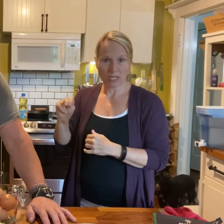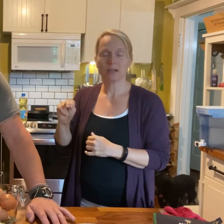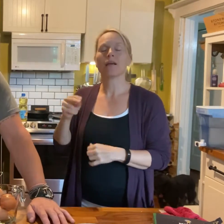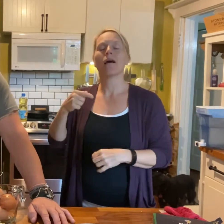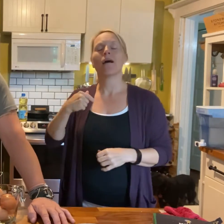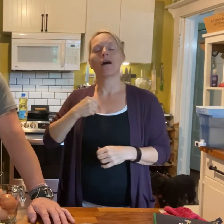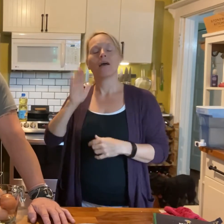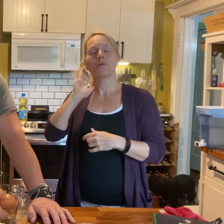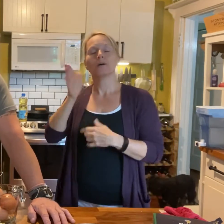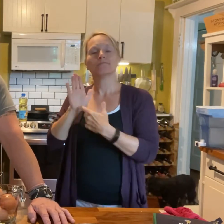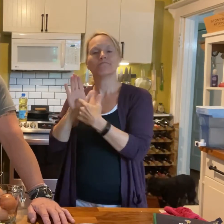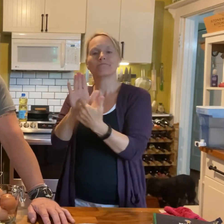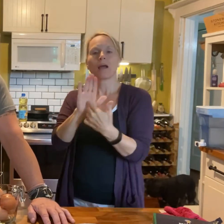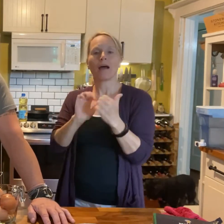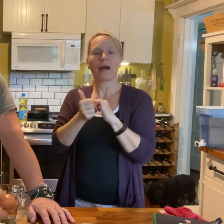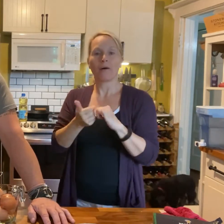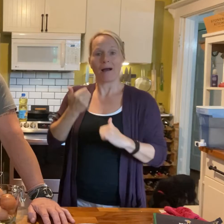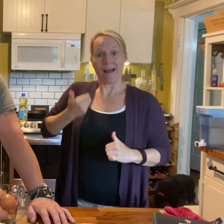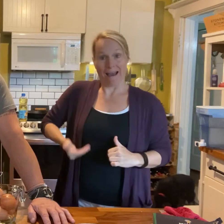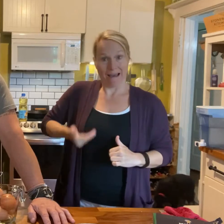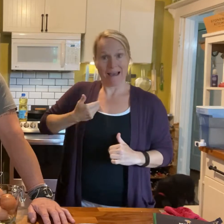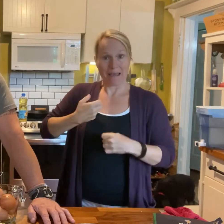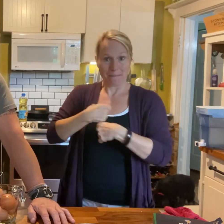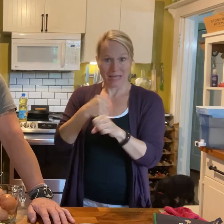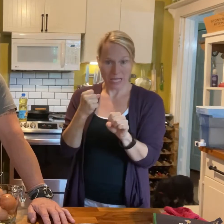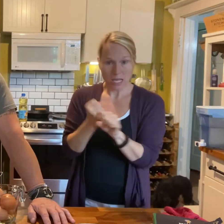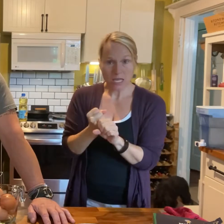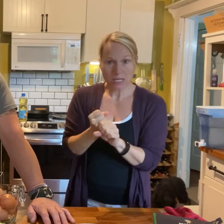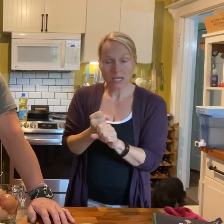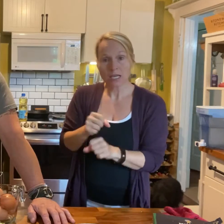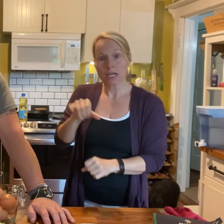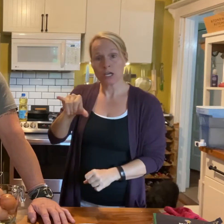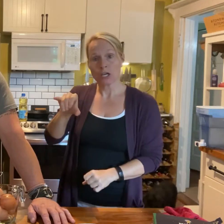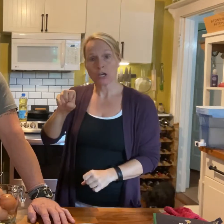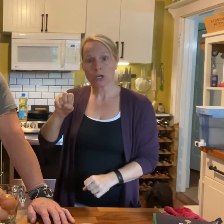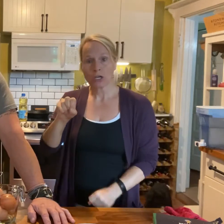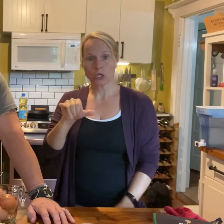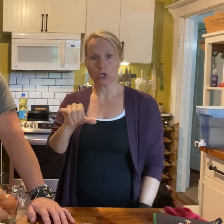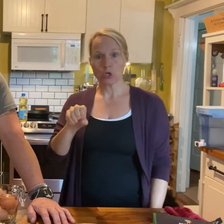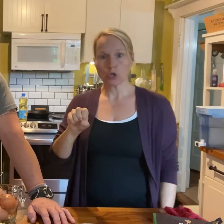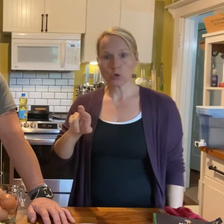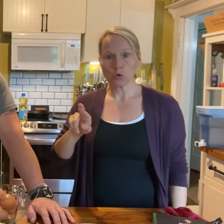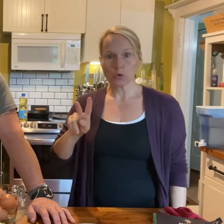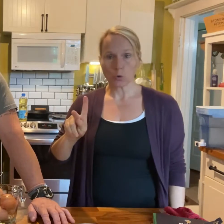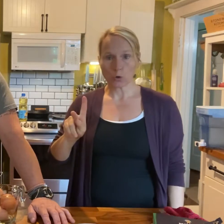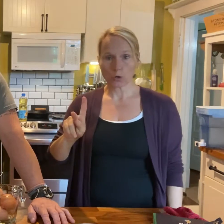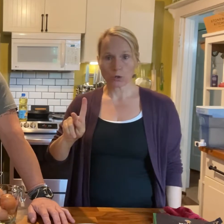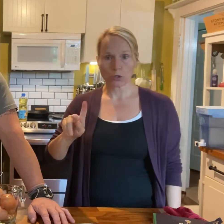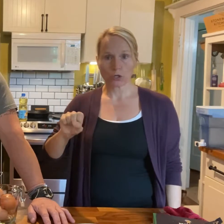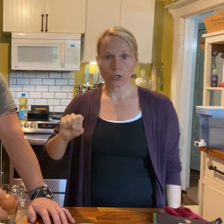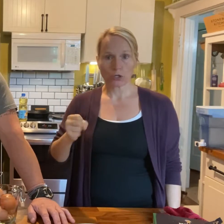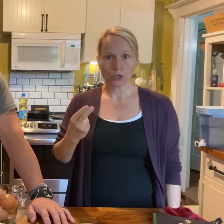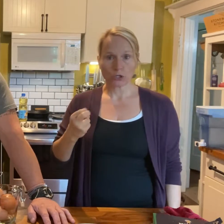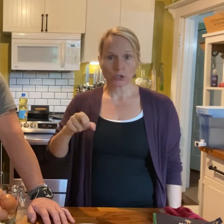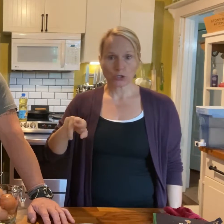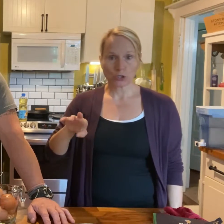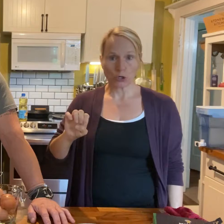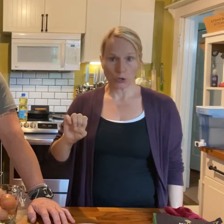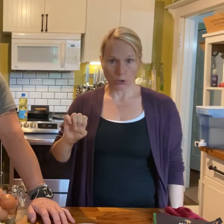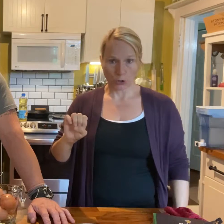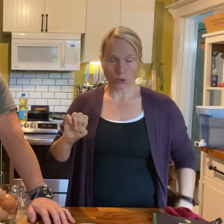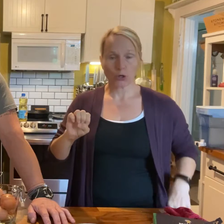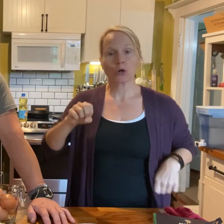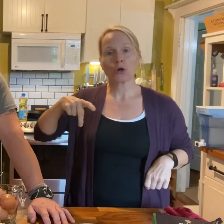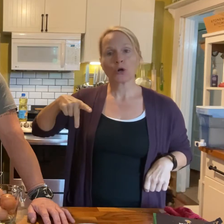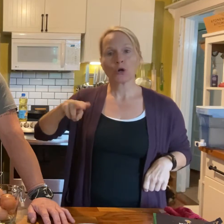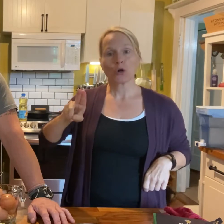to show you today how I make Yorkshire puddings. And now don't confuse yourself with the